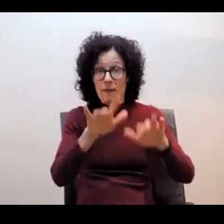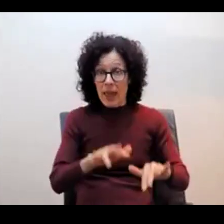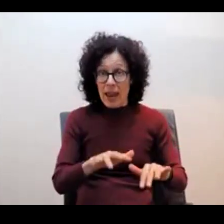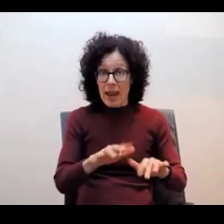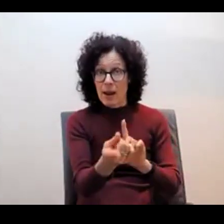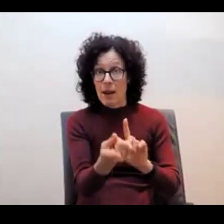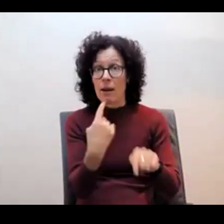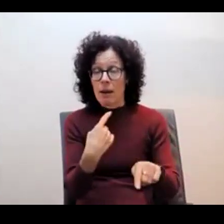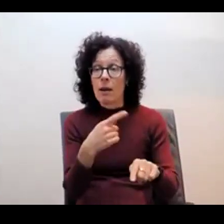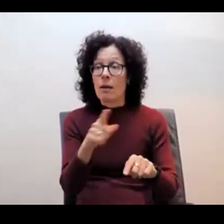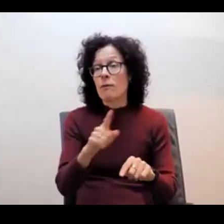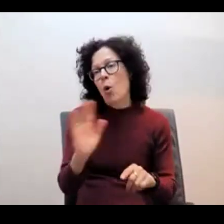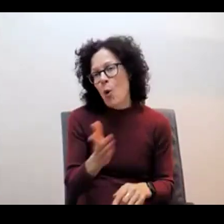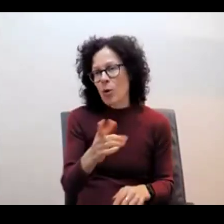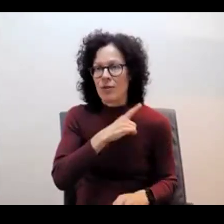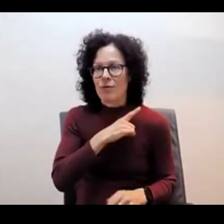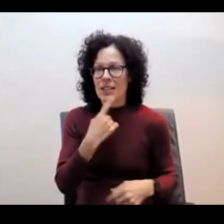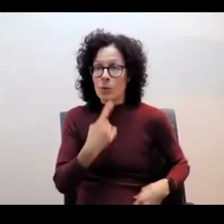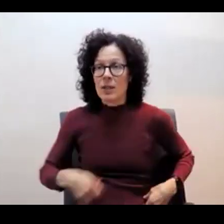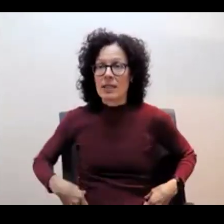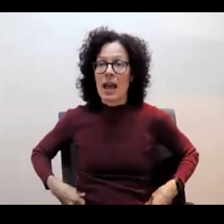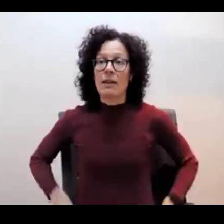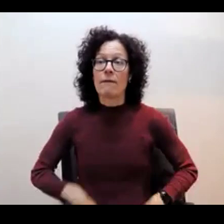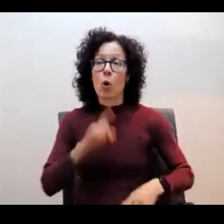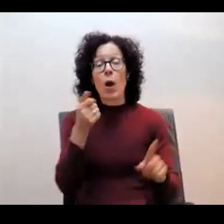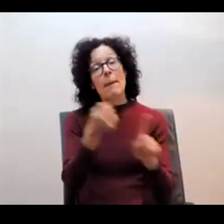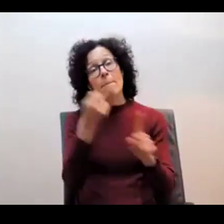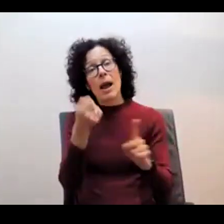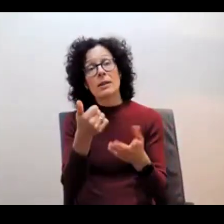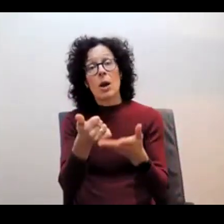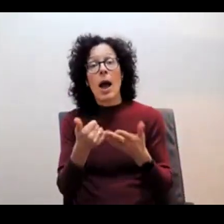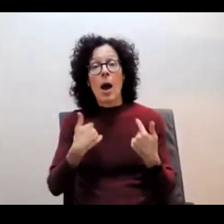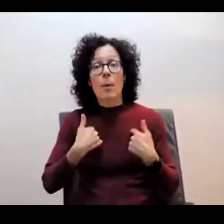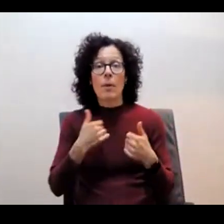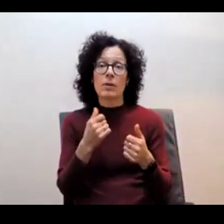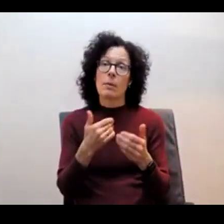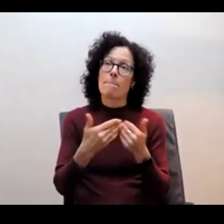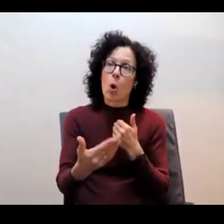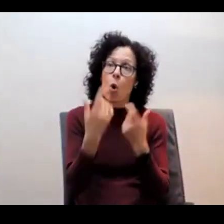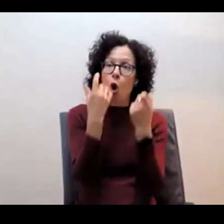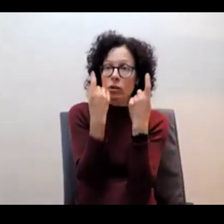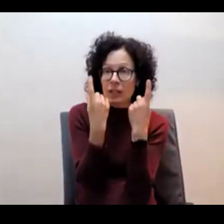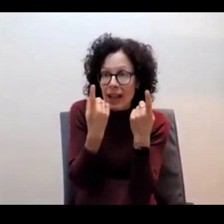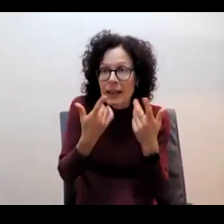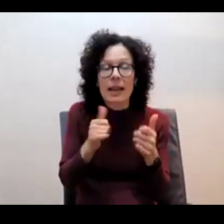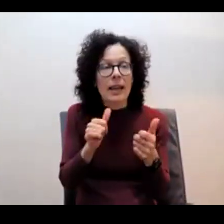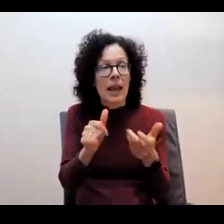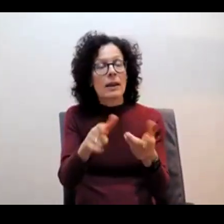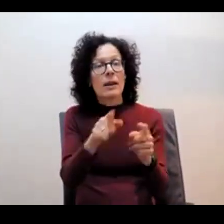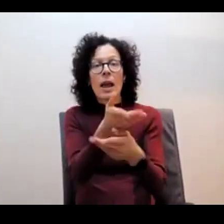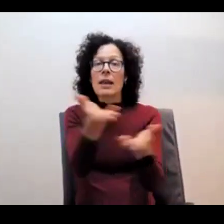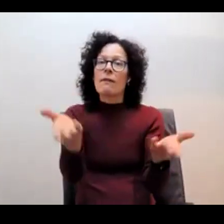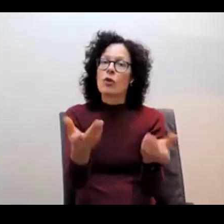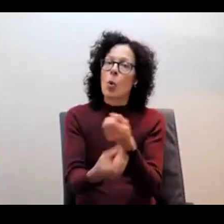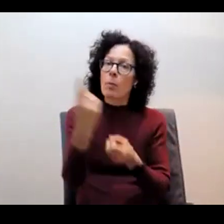for all of the reasons we just said. Impact, help us better understand, and also gives you a space and opportunity to share what worked